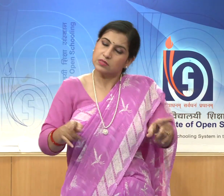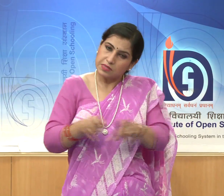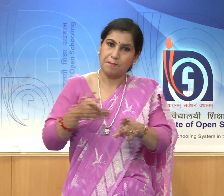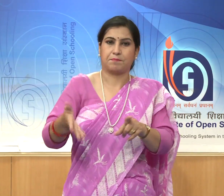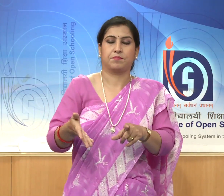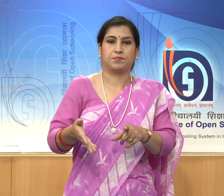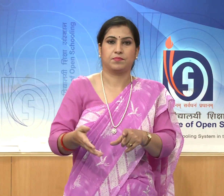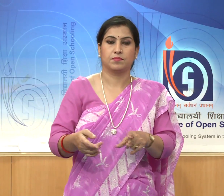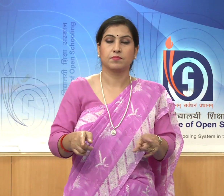These are burnt